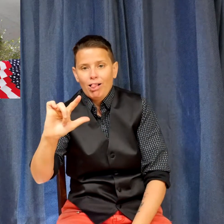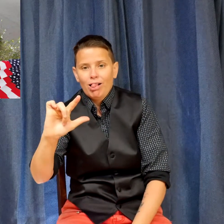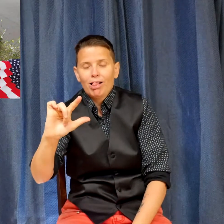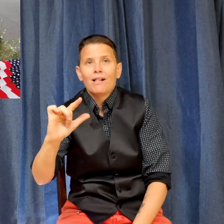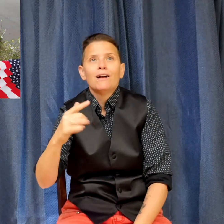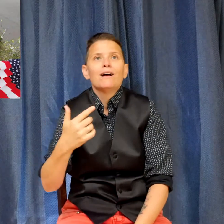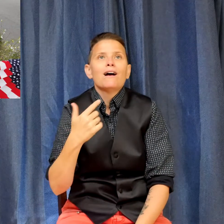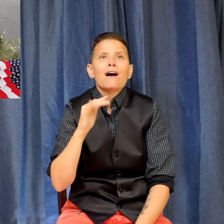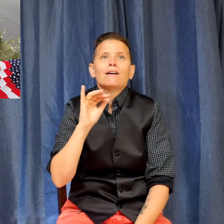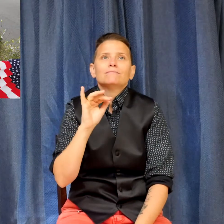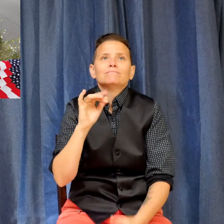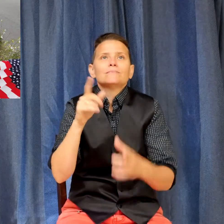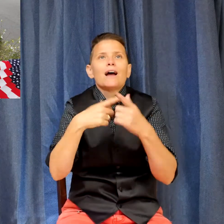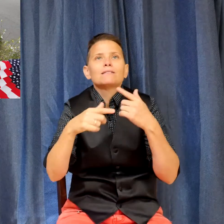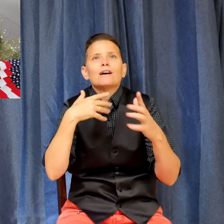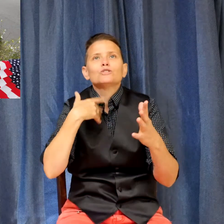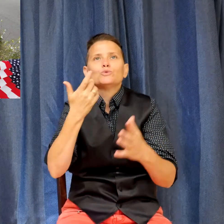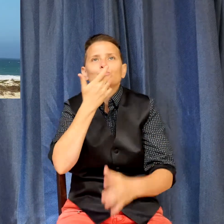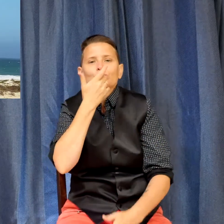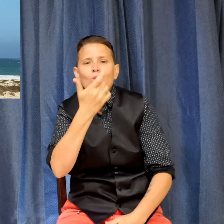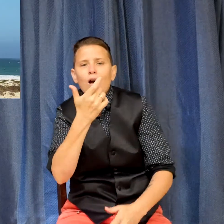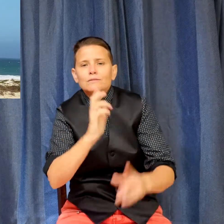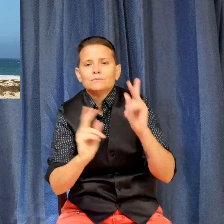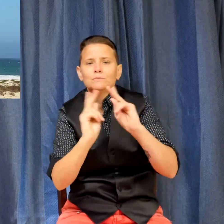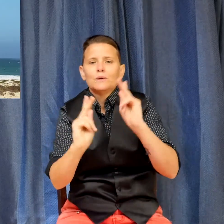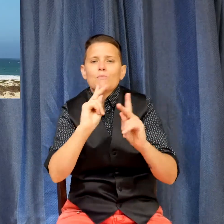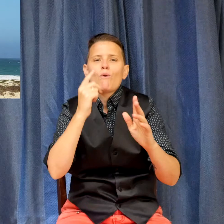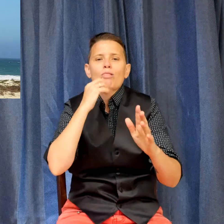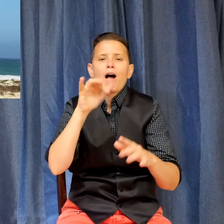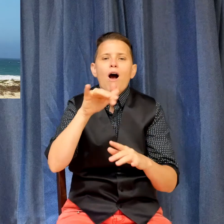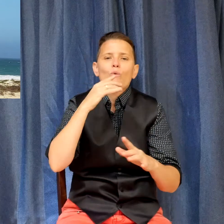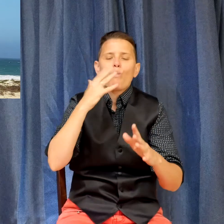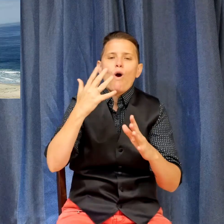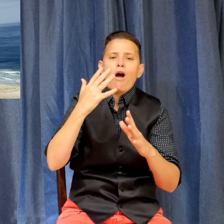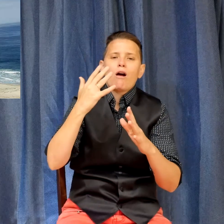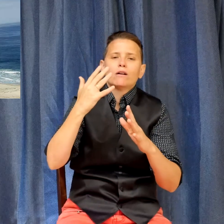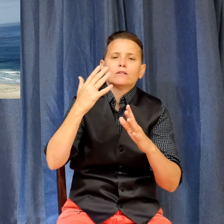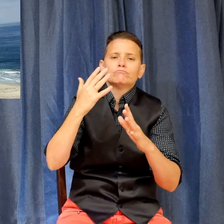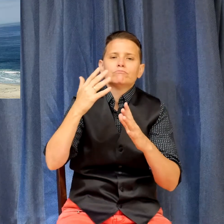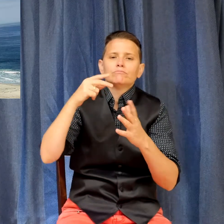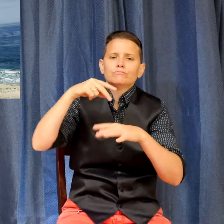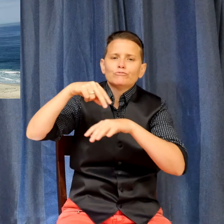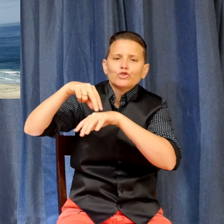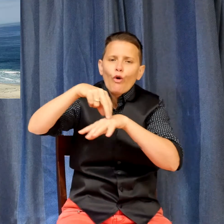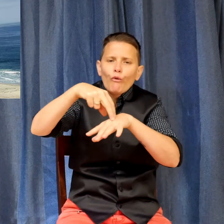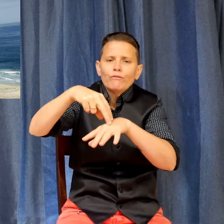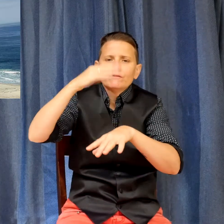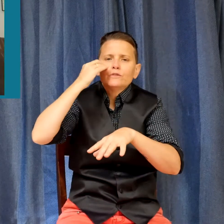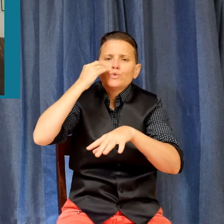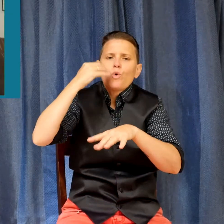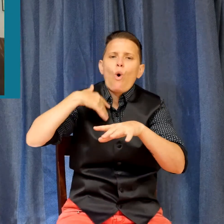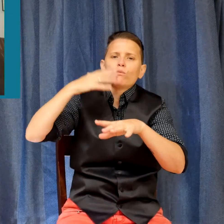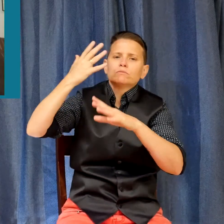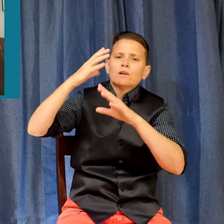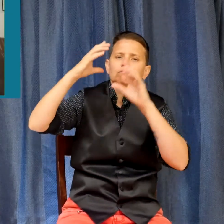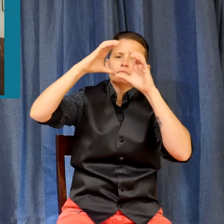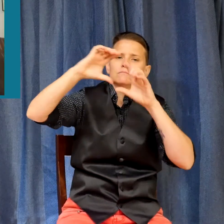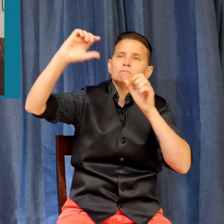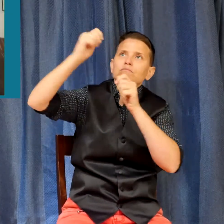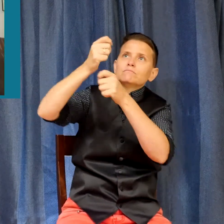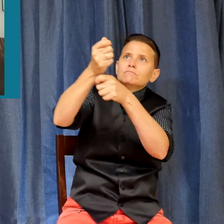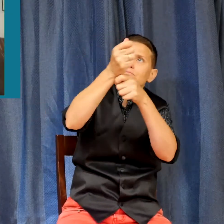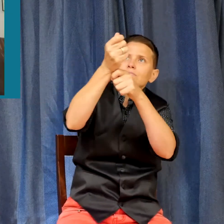mean, really lovely. And then watched some people kite surfing along PCH1. It was just a great